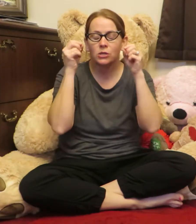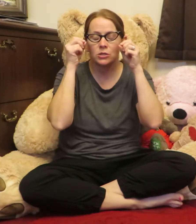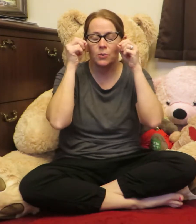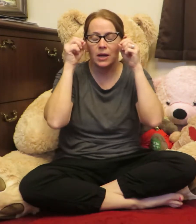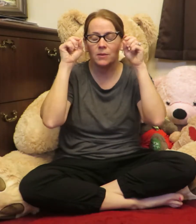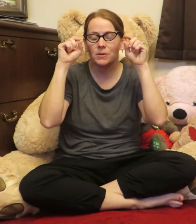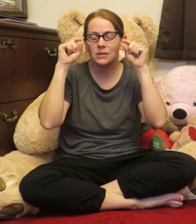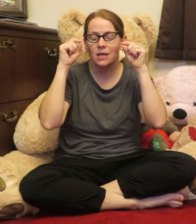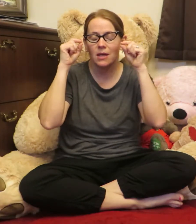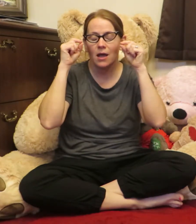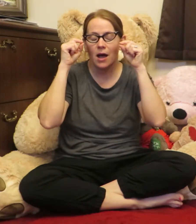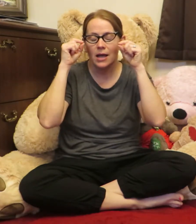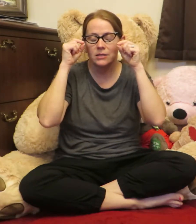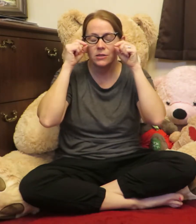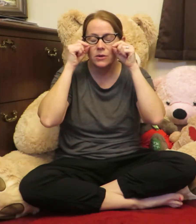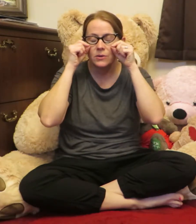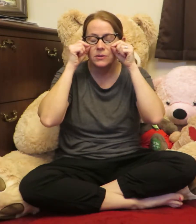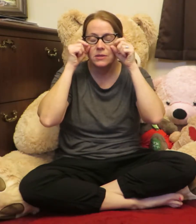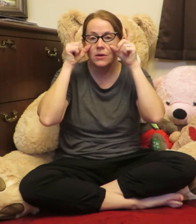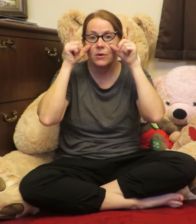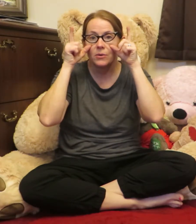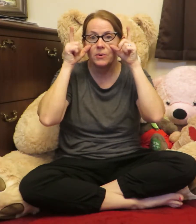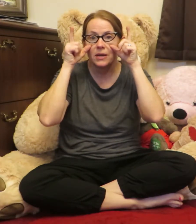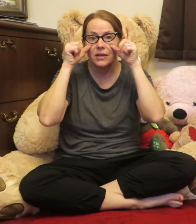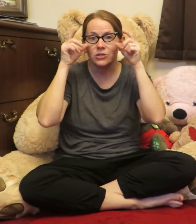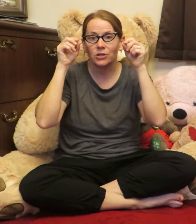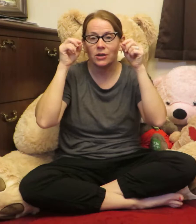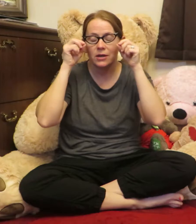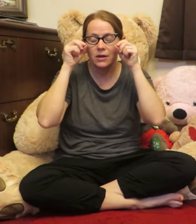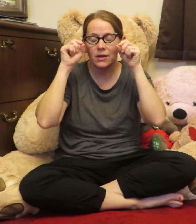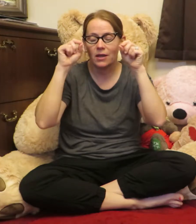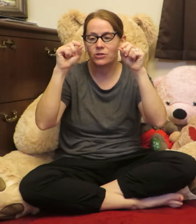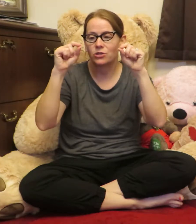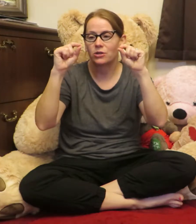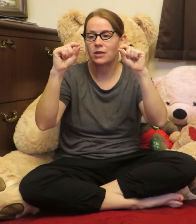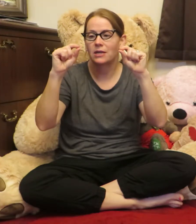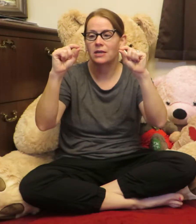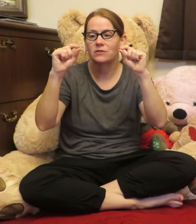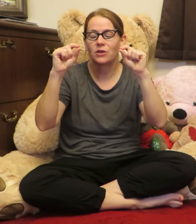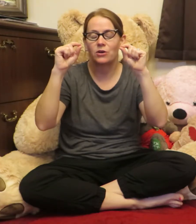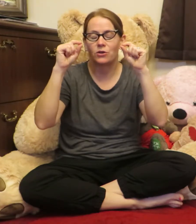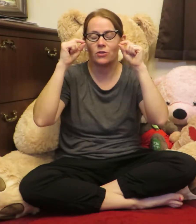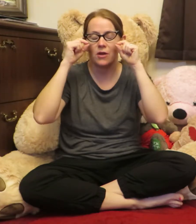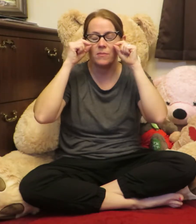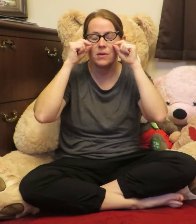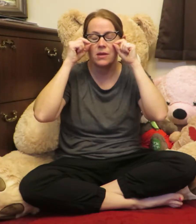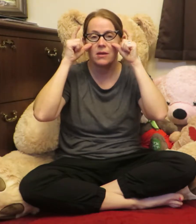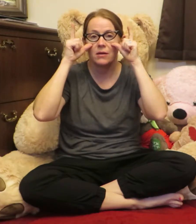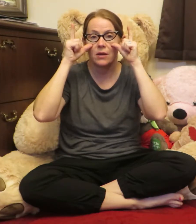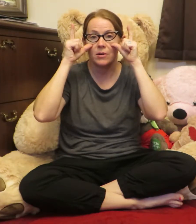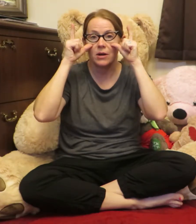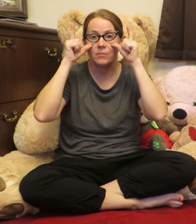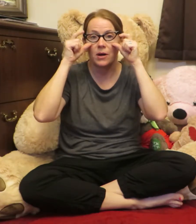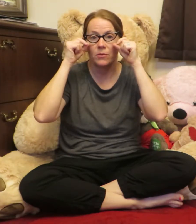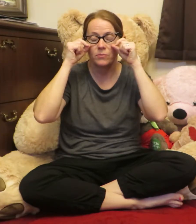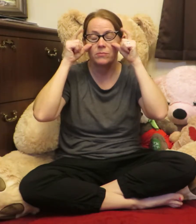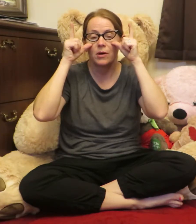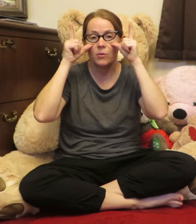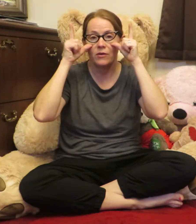So wake up is eyes closed, open as your index finger and your thumb come away from